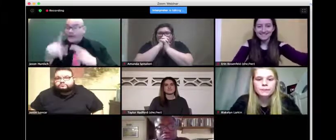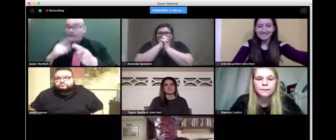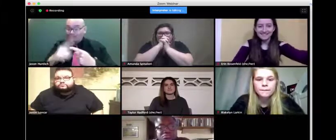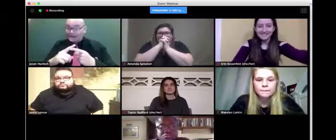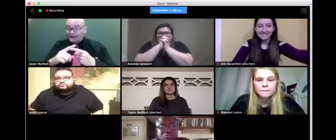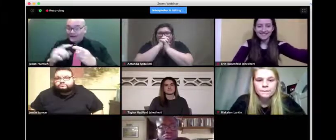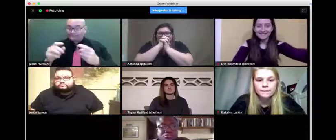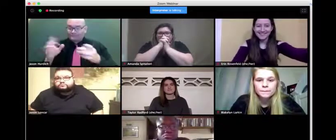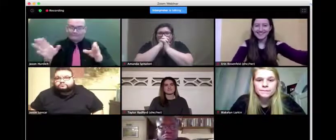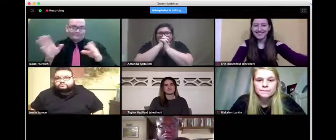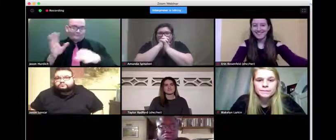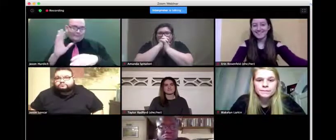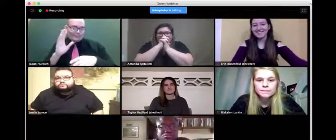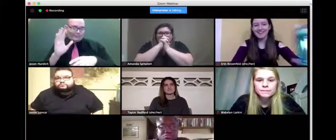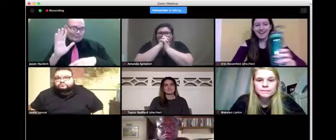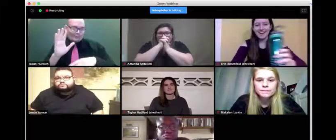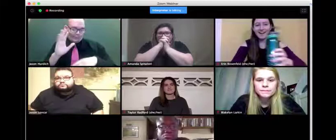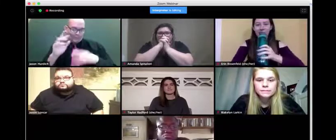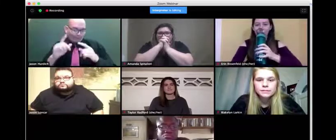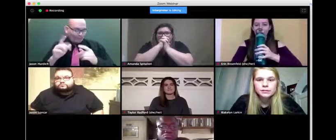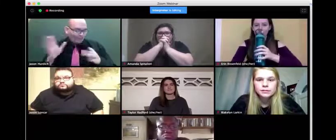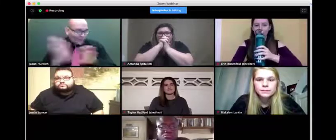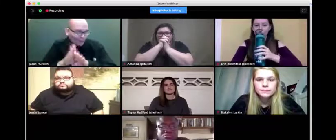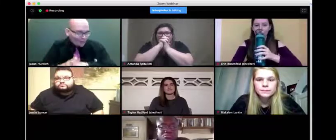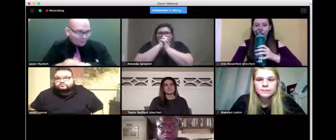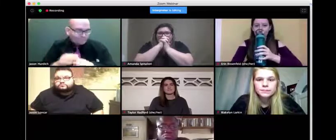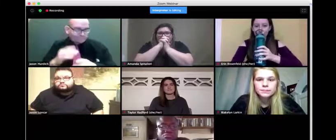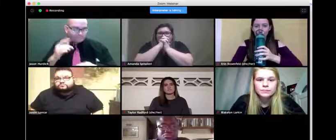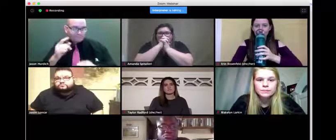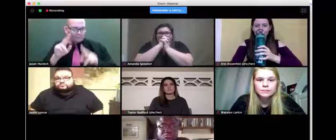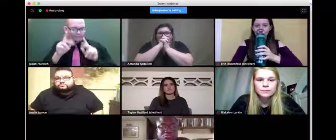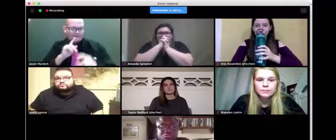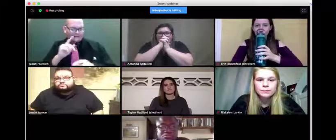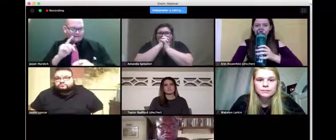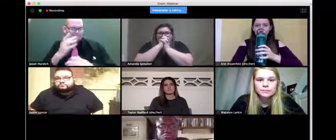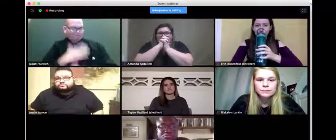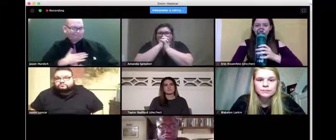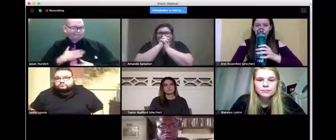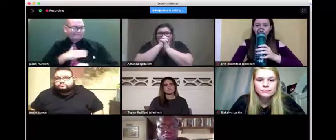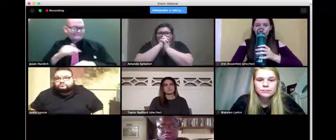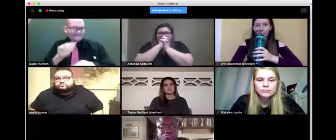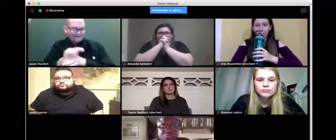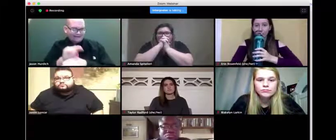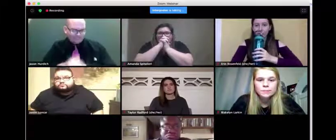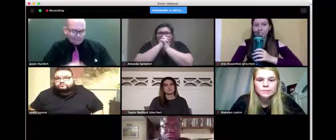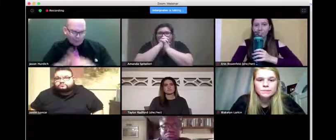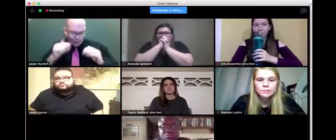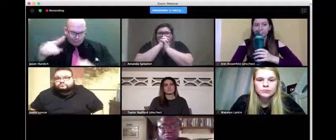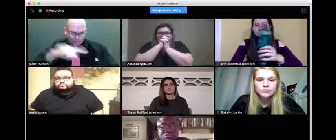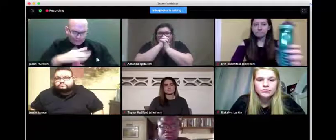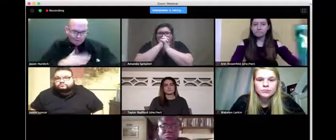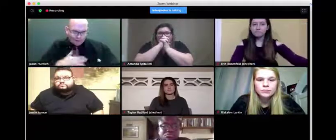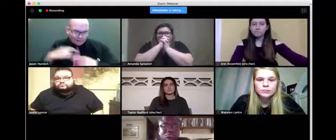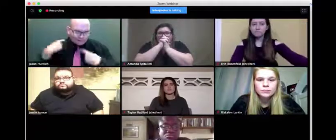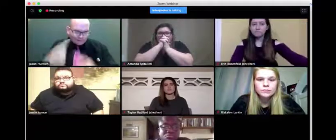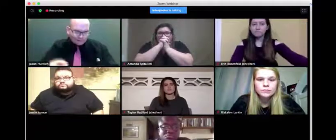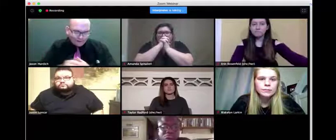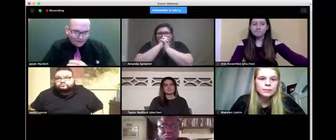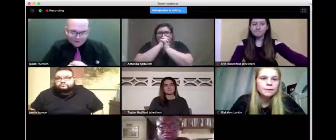what we can close with. We've really enjoyed this webinar and this time with all of you. So the last question I want to ask, suppose